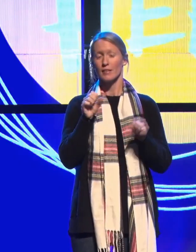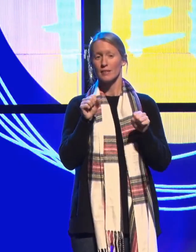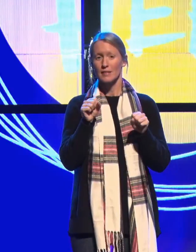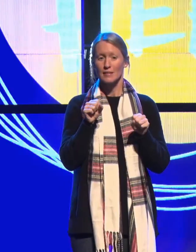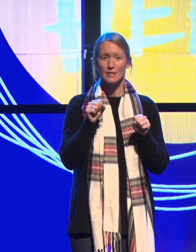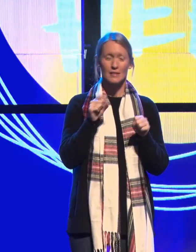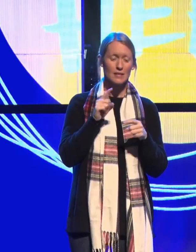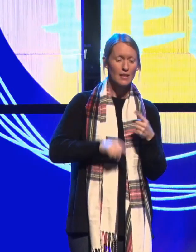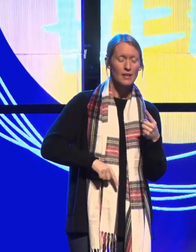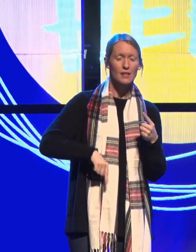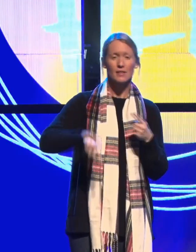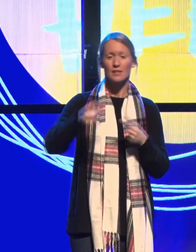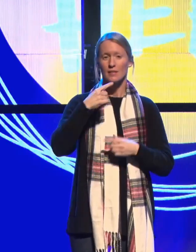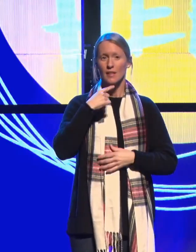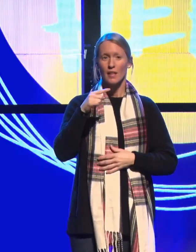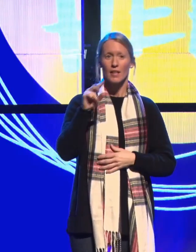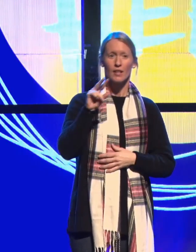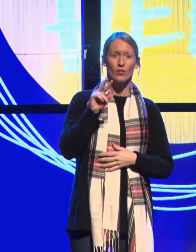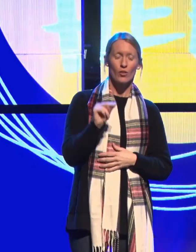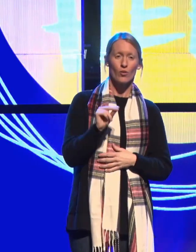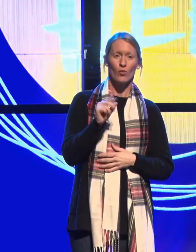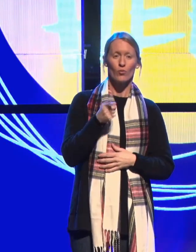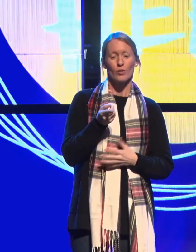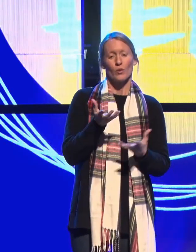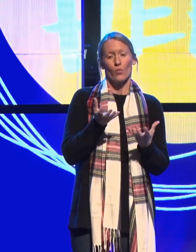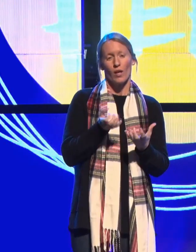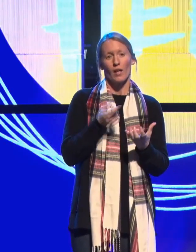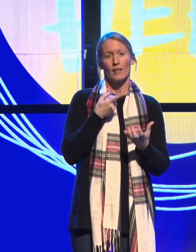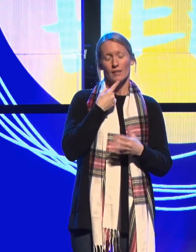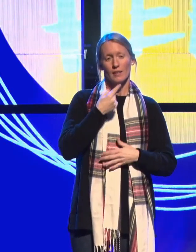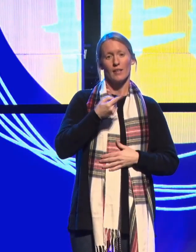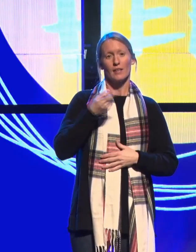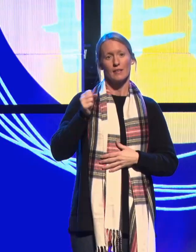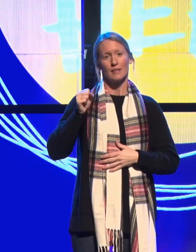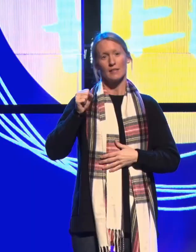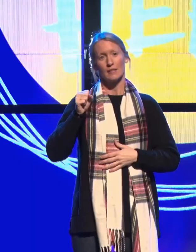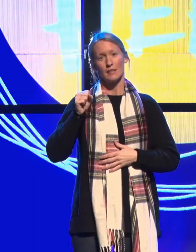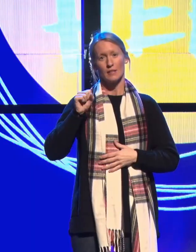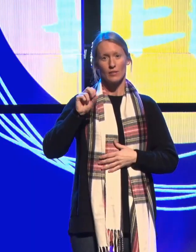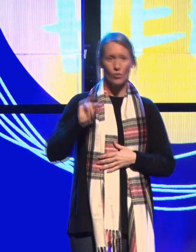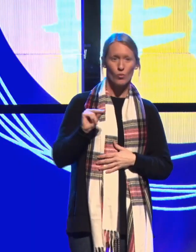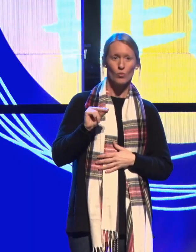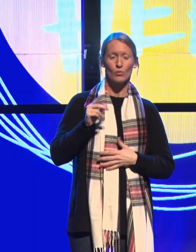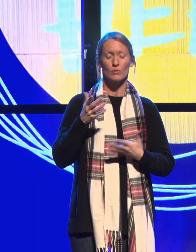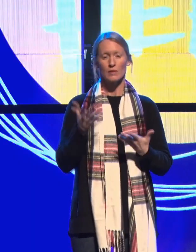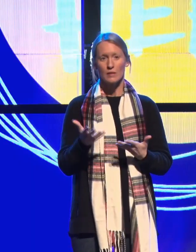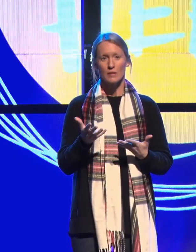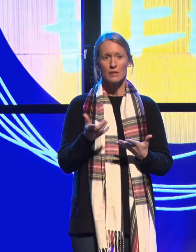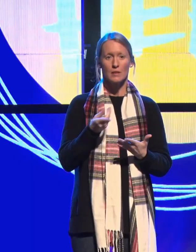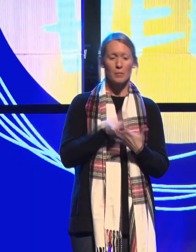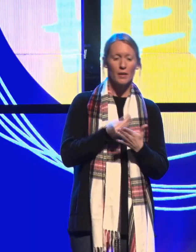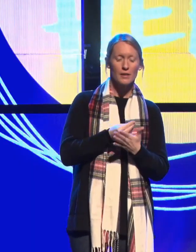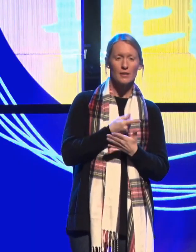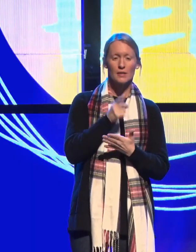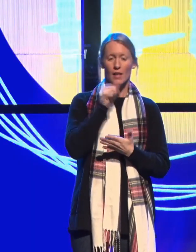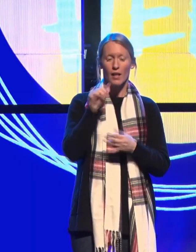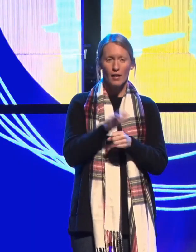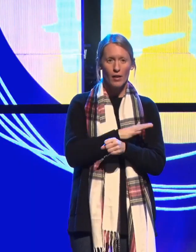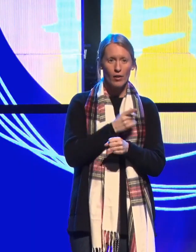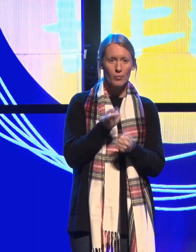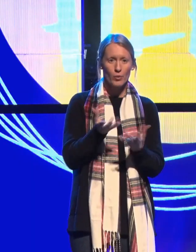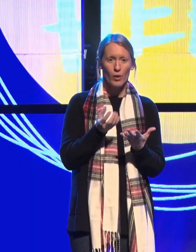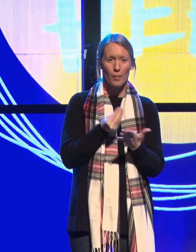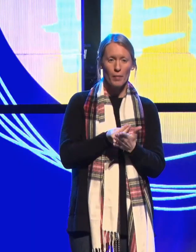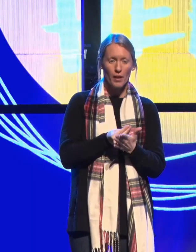say yes to that. Fill in the blank. What do you like to buy that you don't have the money for? Right? This is the truth. And it